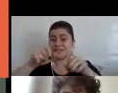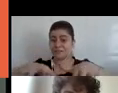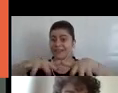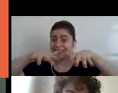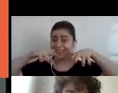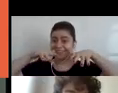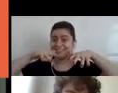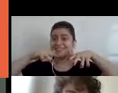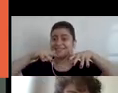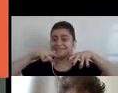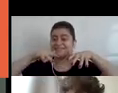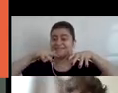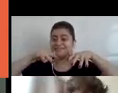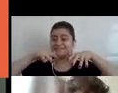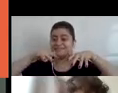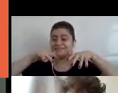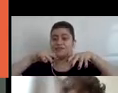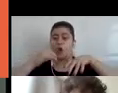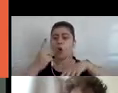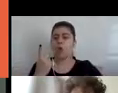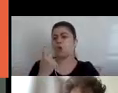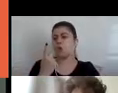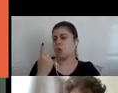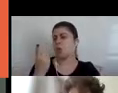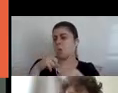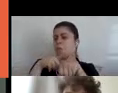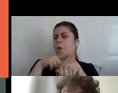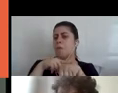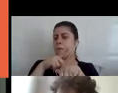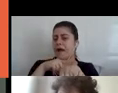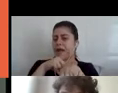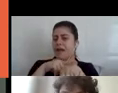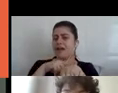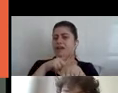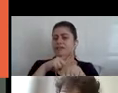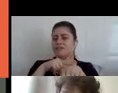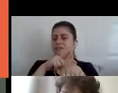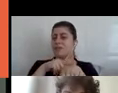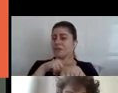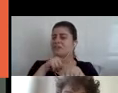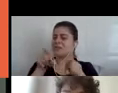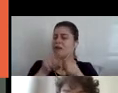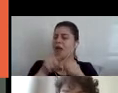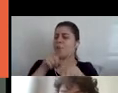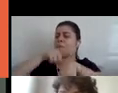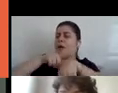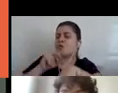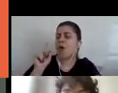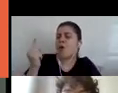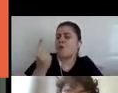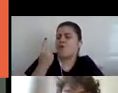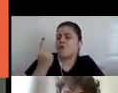cities, the city of Milan, Bristol, São Paulo, Seoul, Addis Abeba,